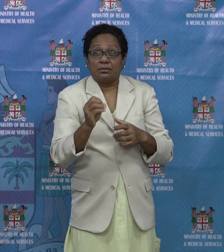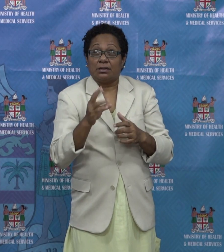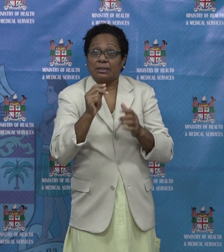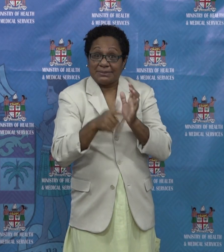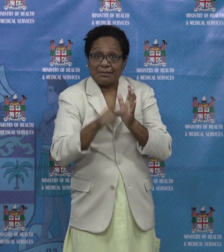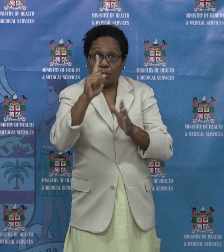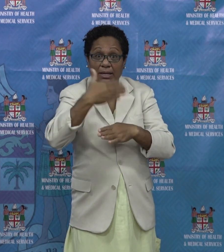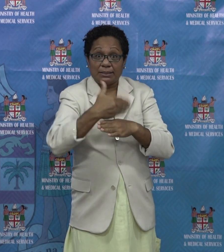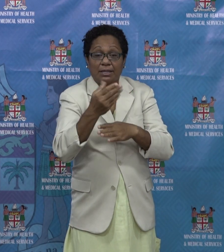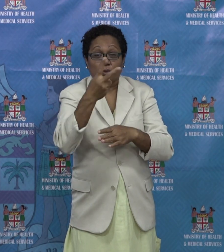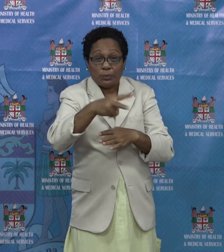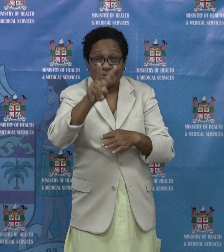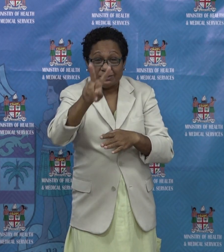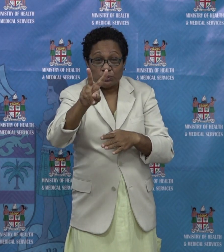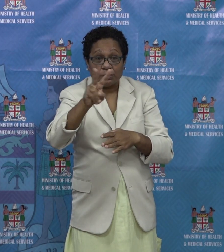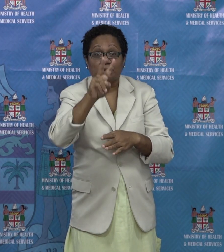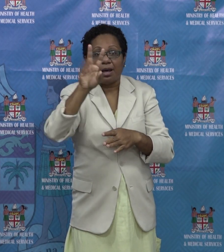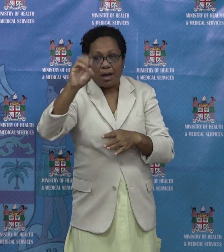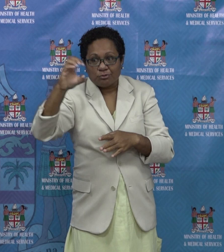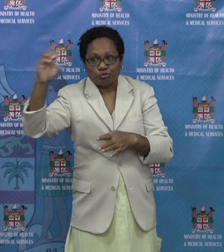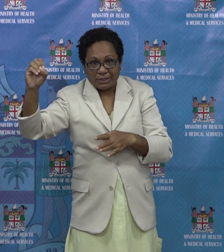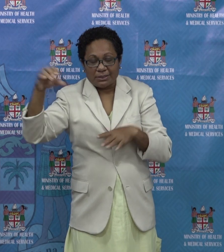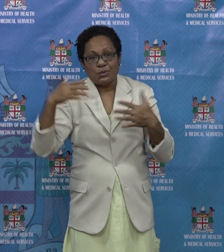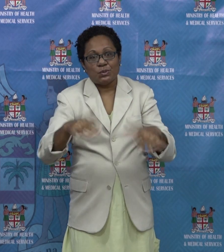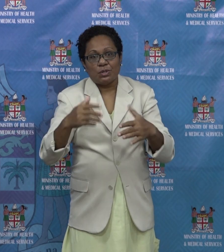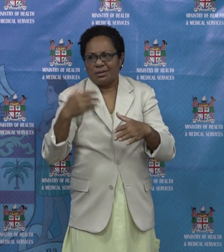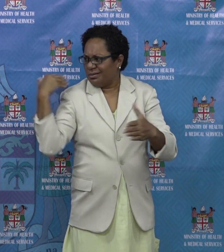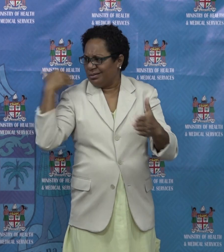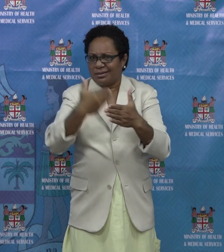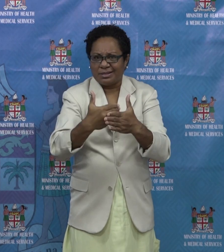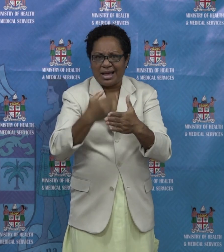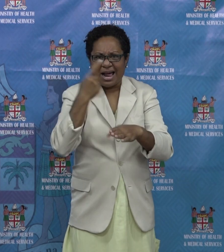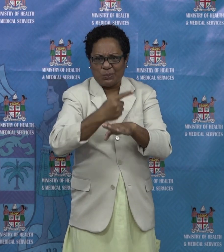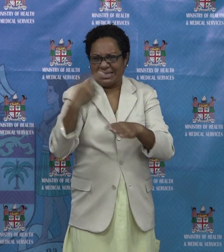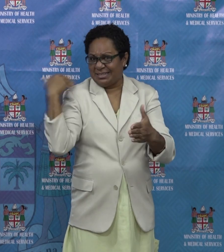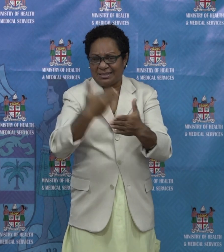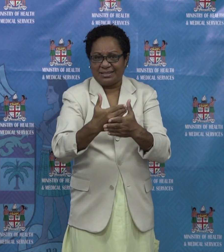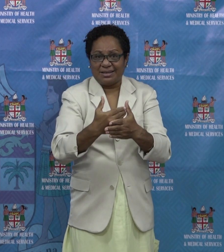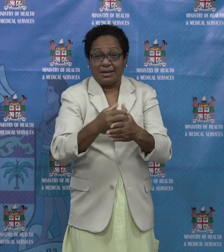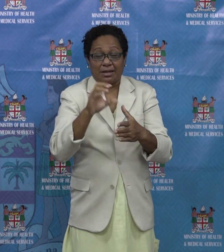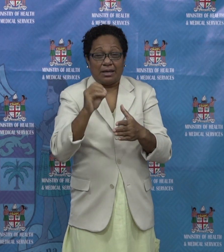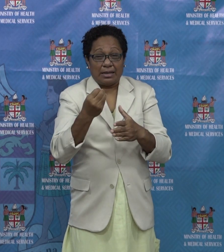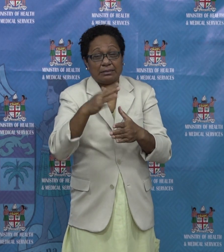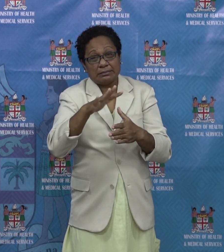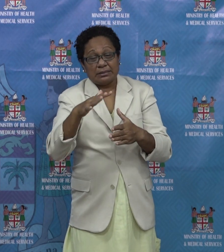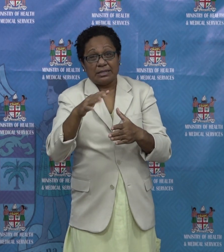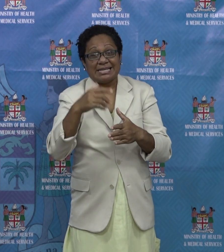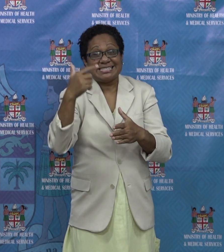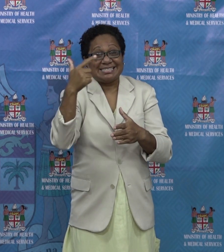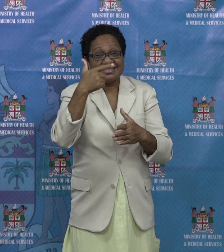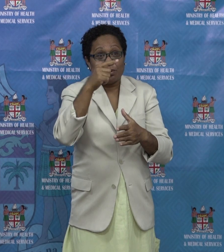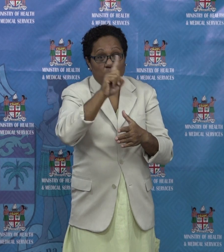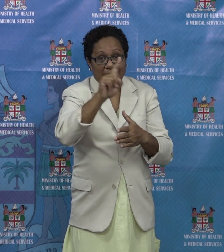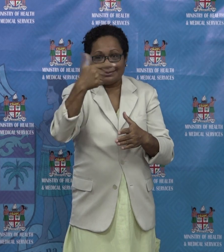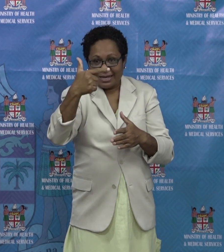was about 2,200 in the last few weeks. And our average has been close to about 1,700